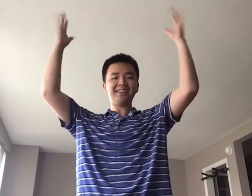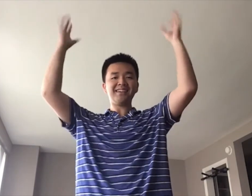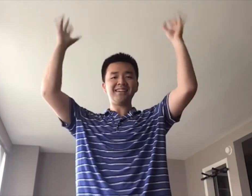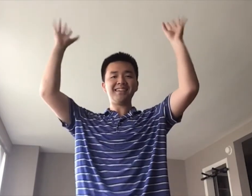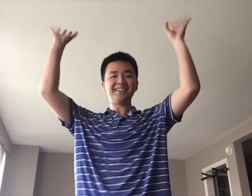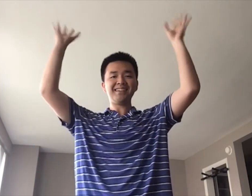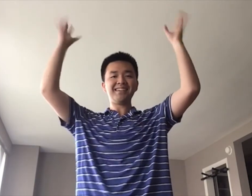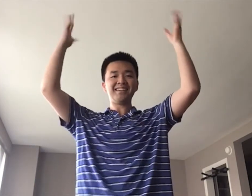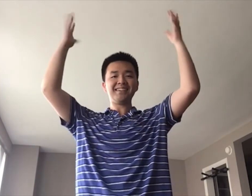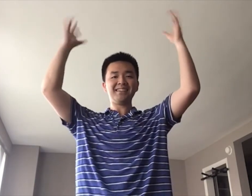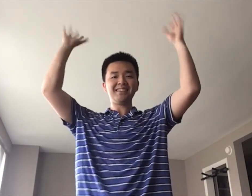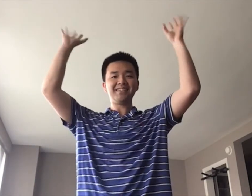Billy.